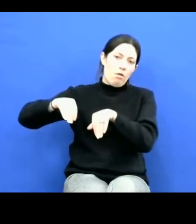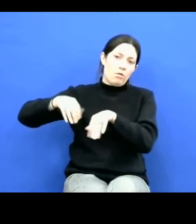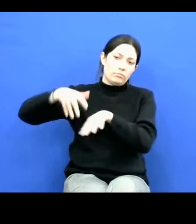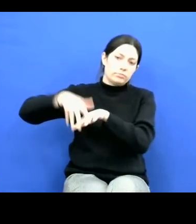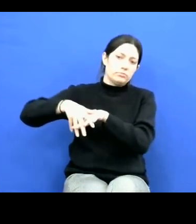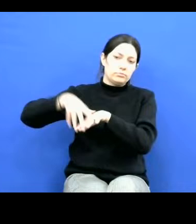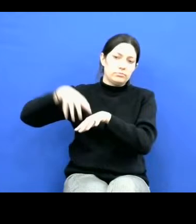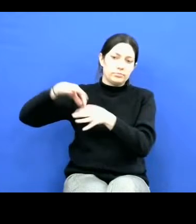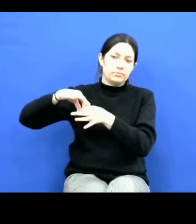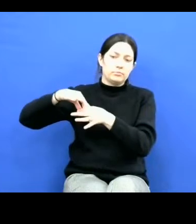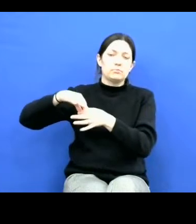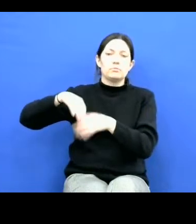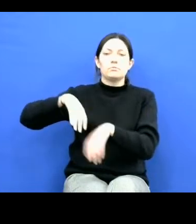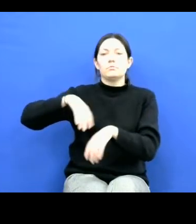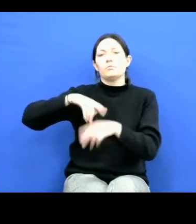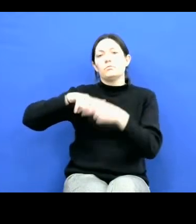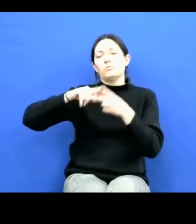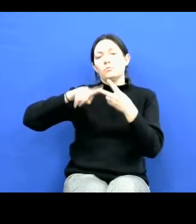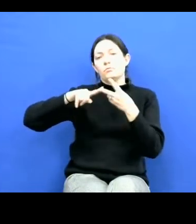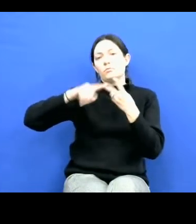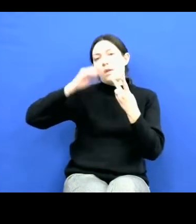the pollinators underneath,